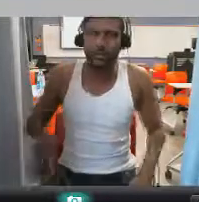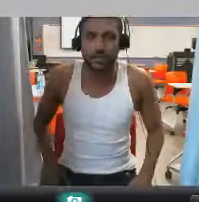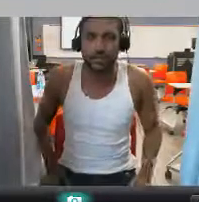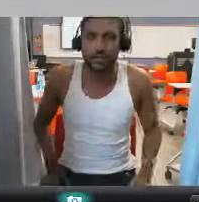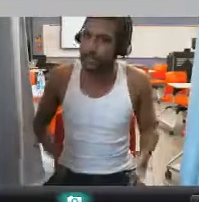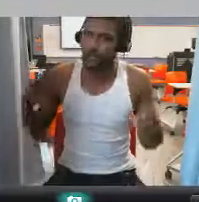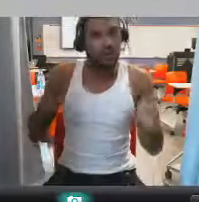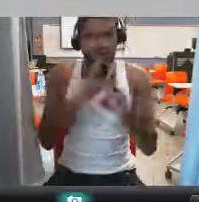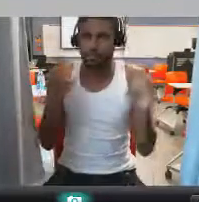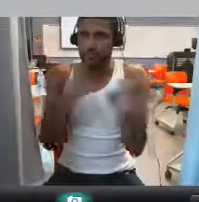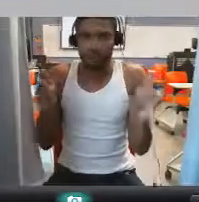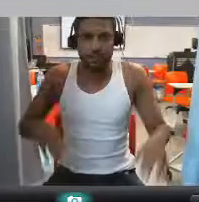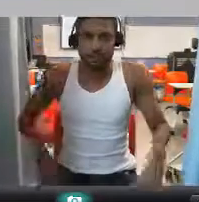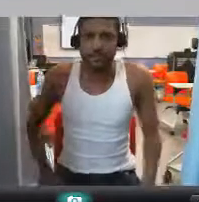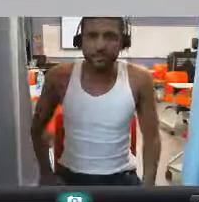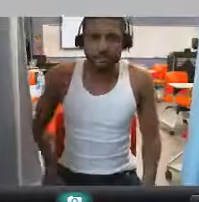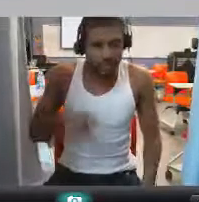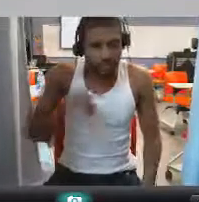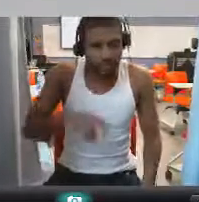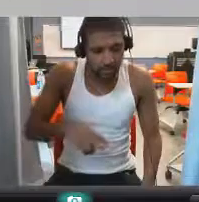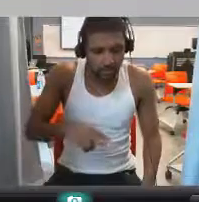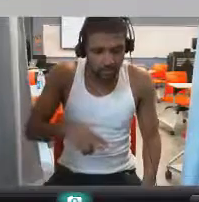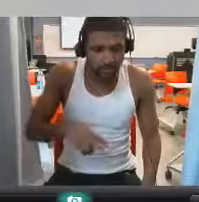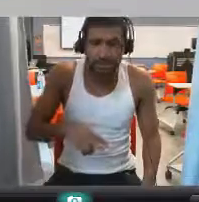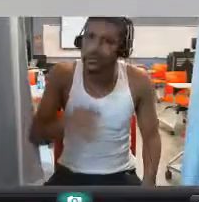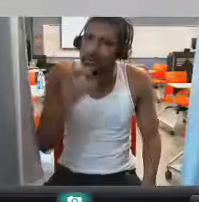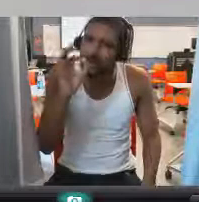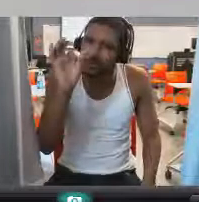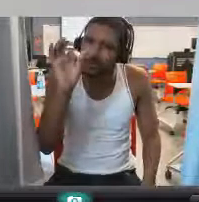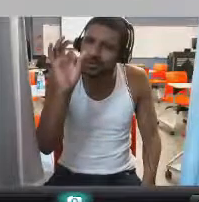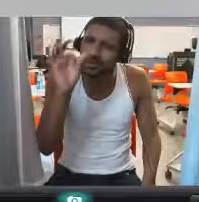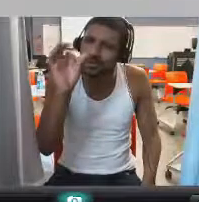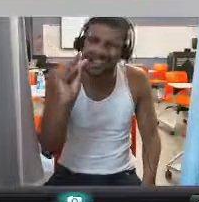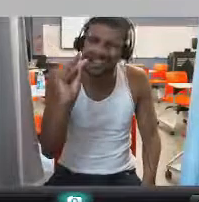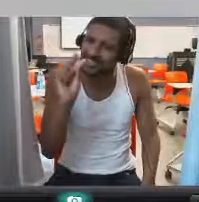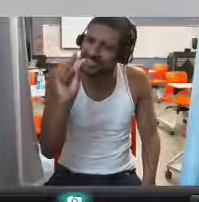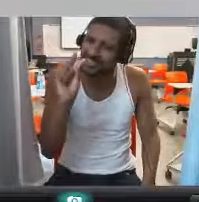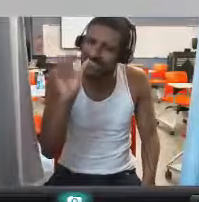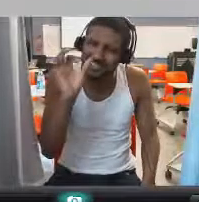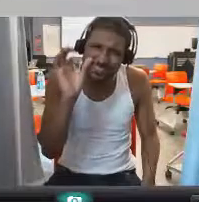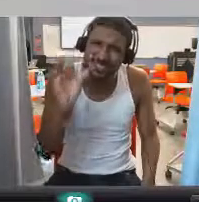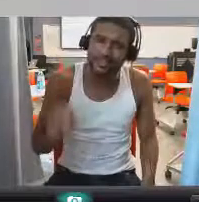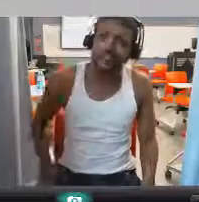mountains of fucking crap in there. And I look in, little rabbit pellet, that big.